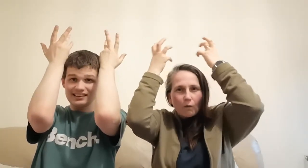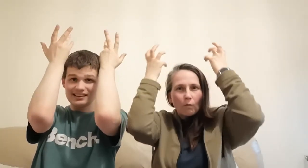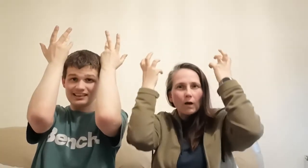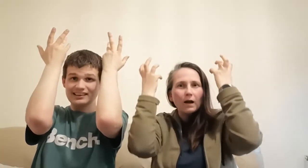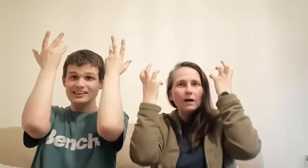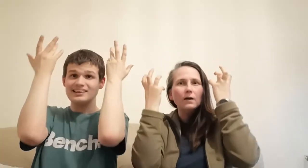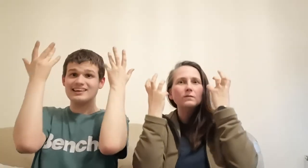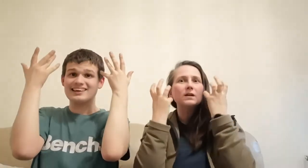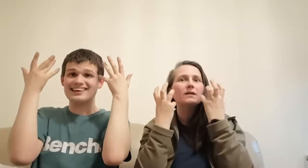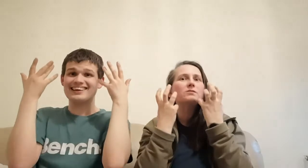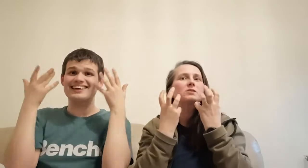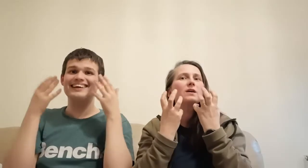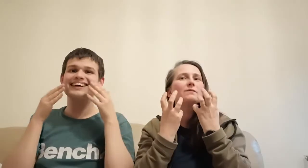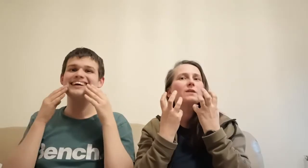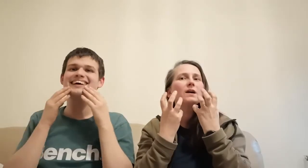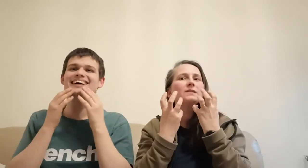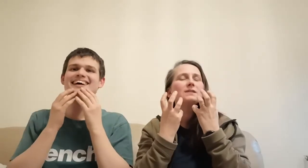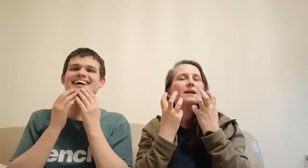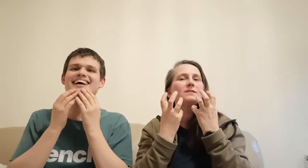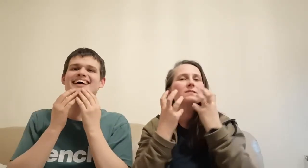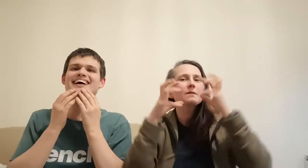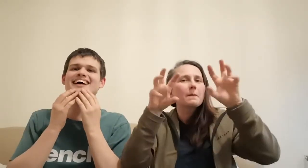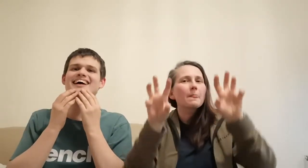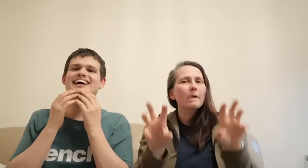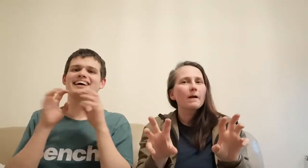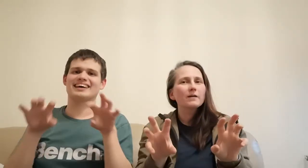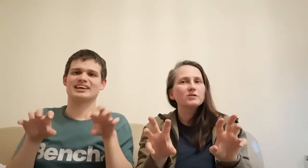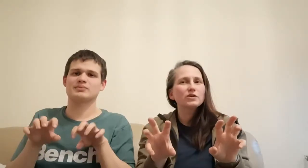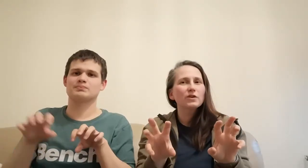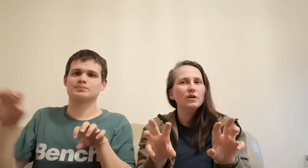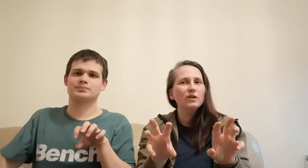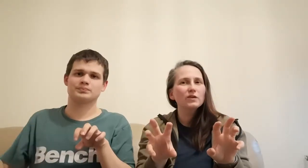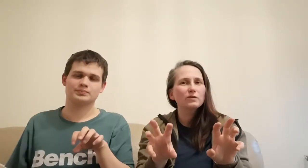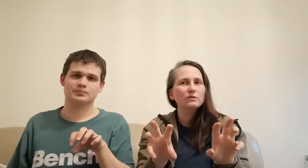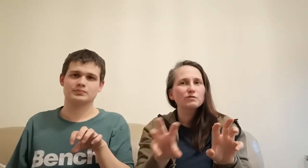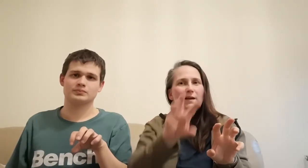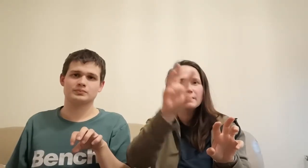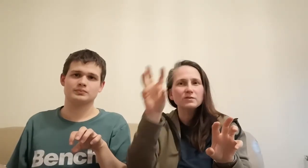Round the outside of the lion's head. Turn the claws round.